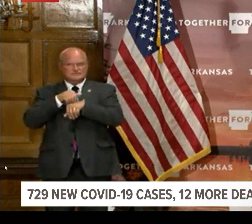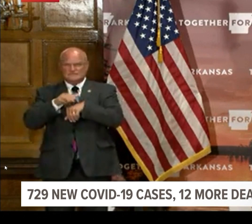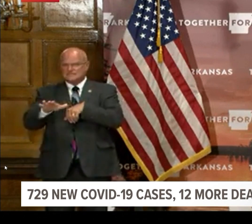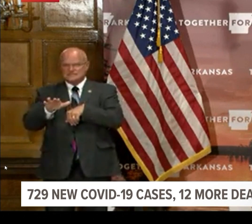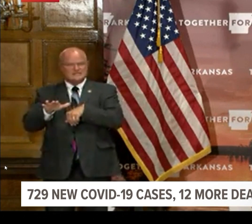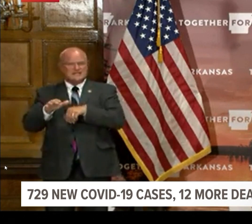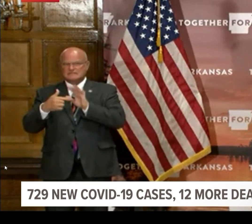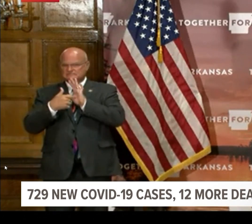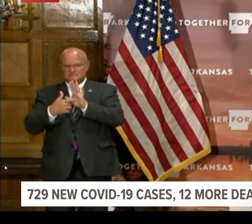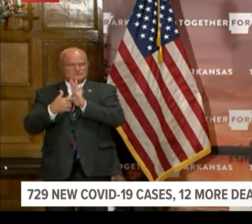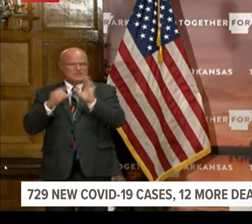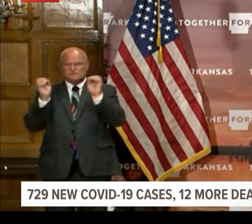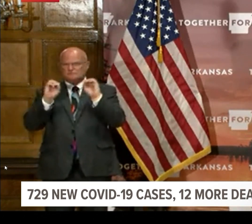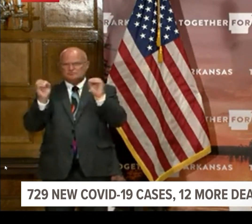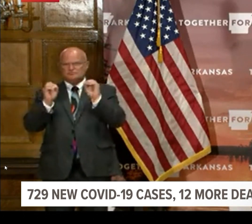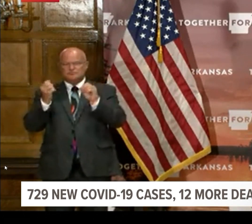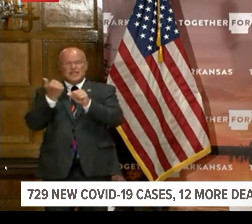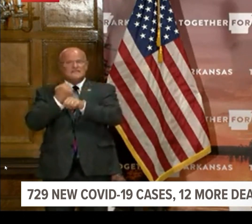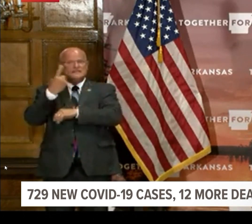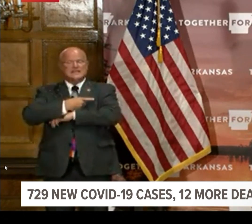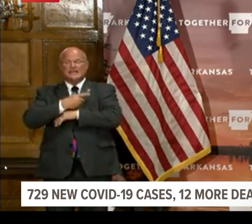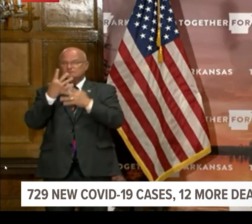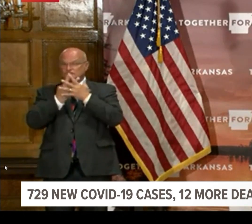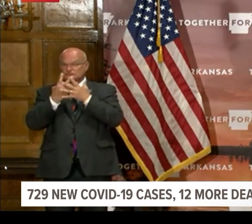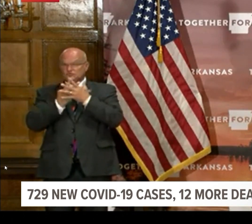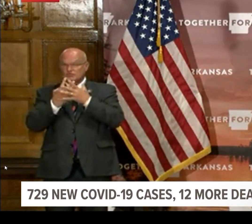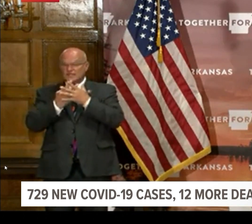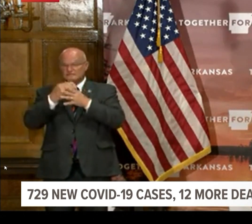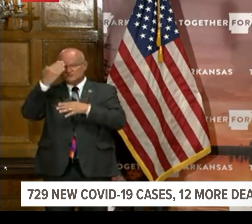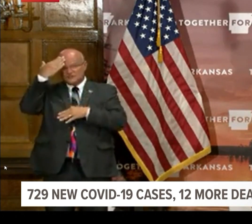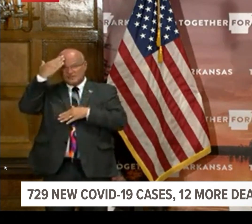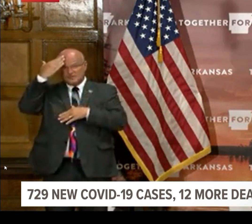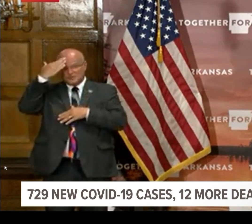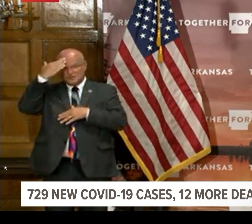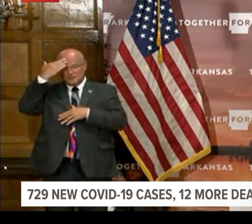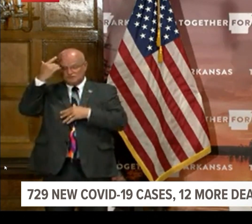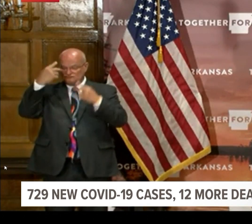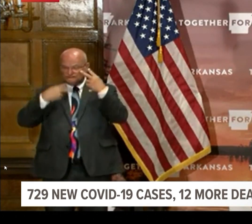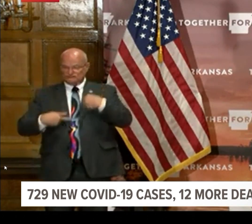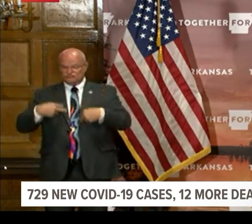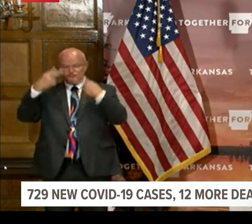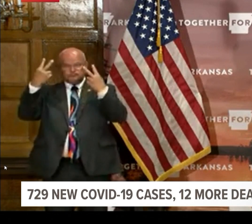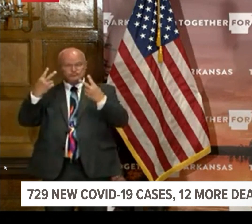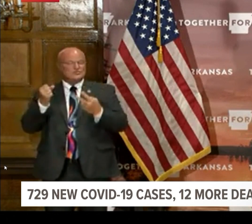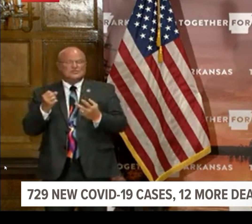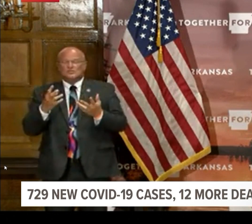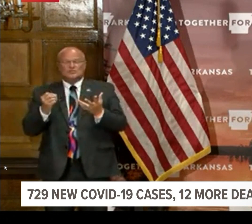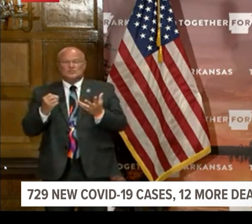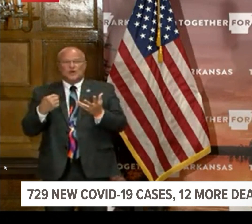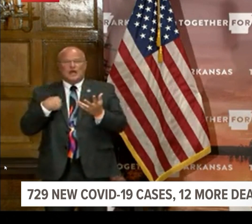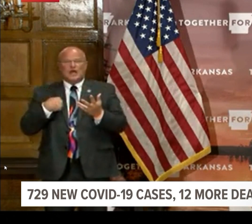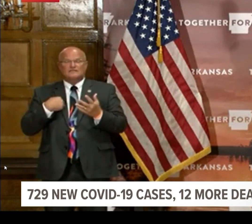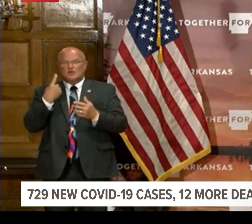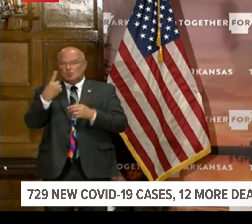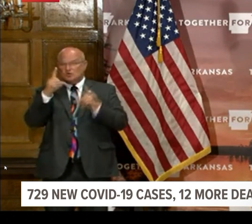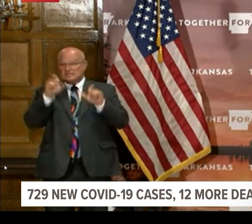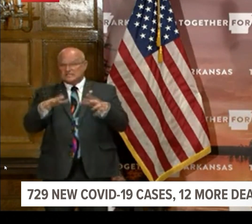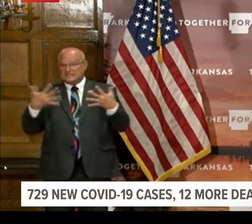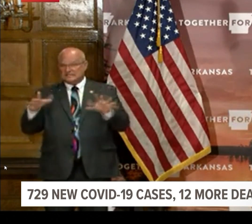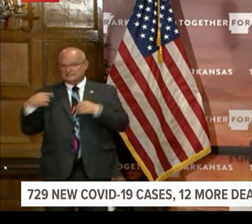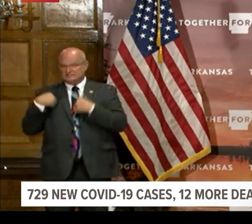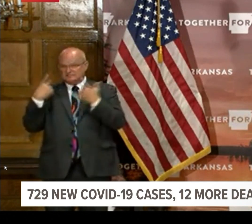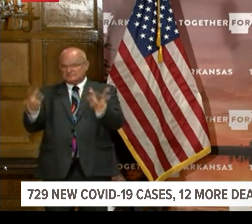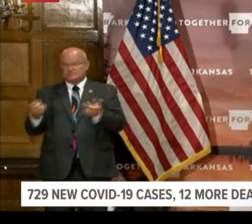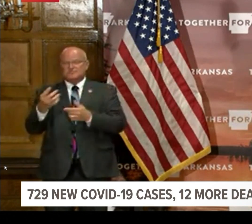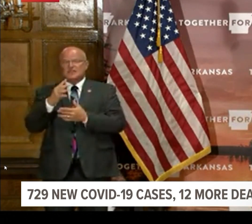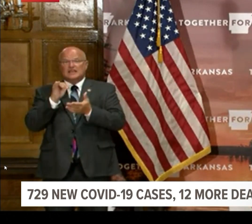symptomatic. Every day when I come in here, I'm screened for temperature, for symptoms. And so I've only had one test,